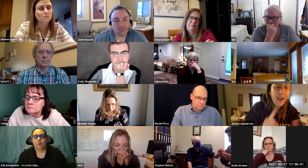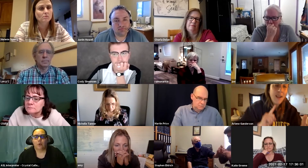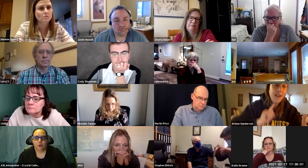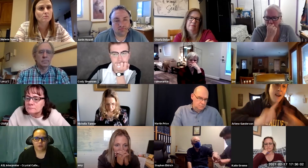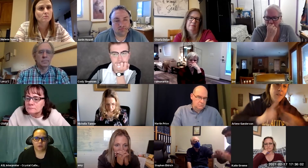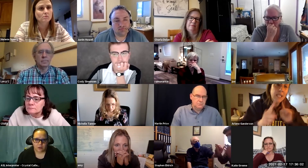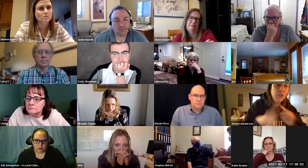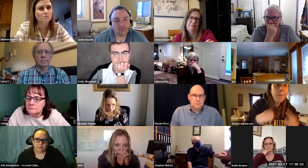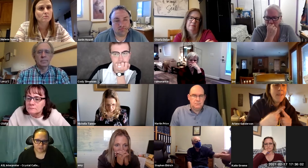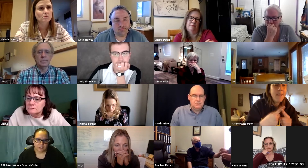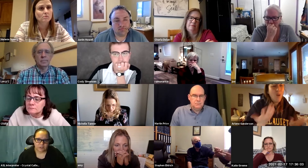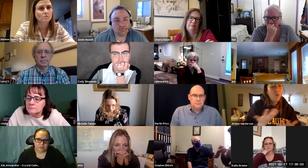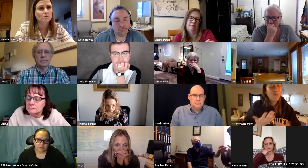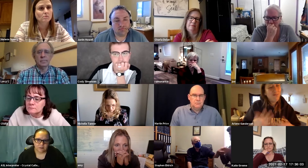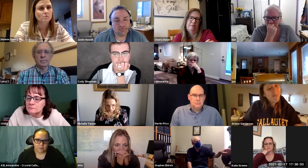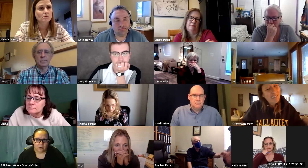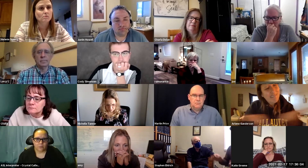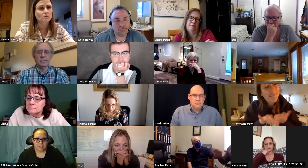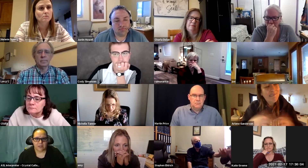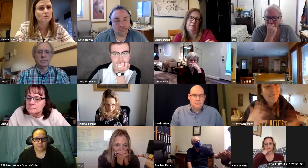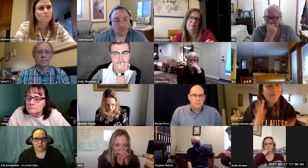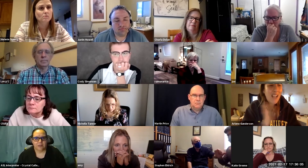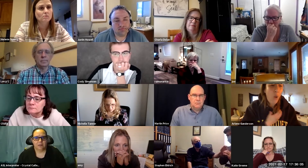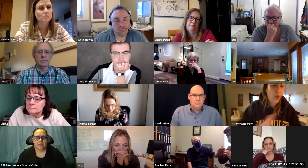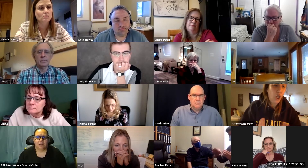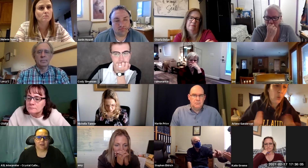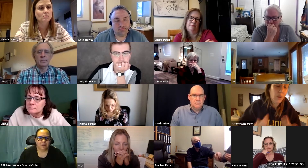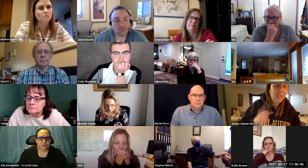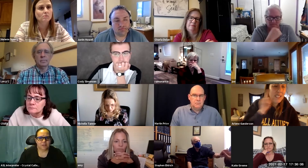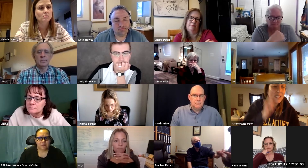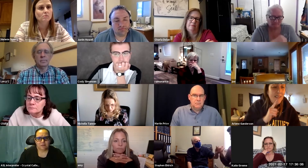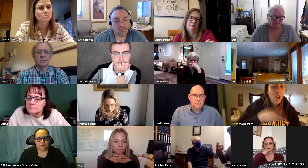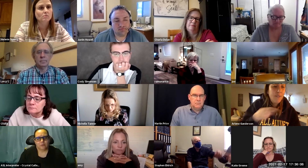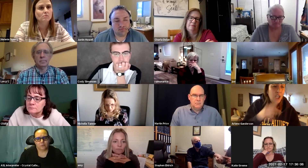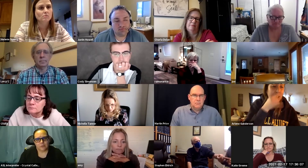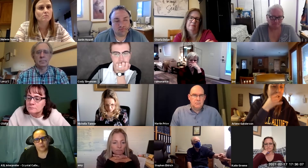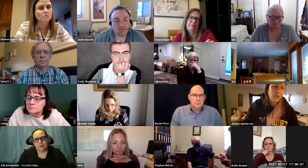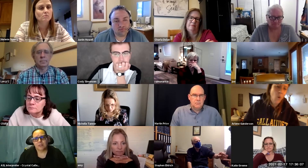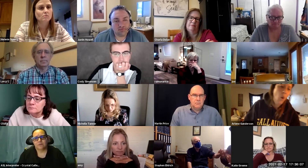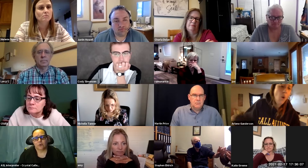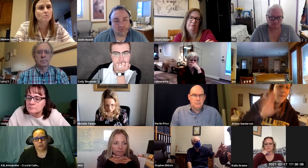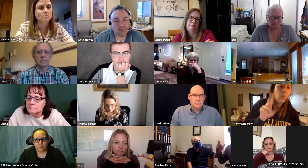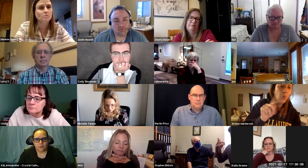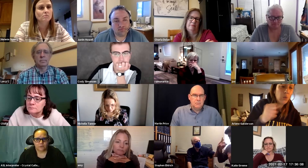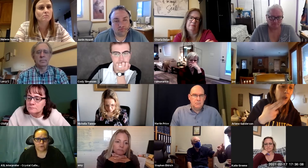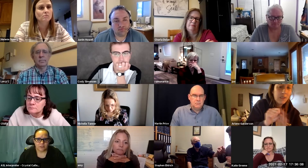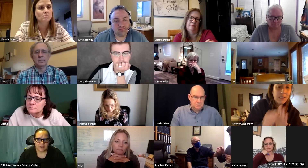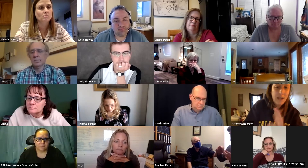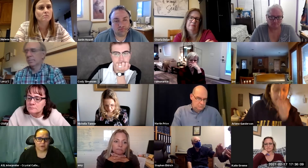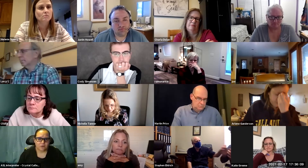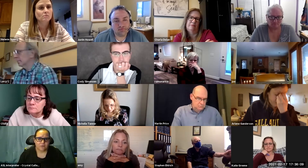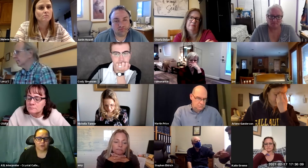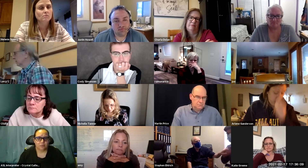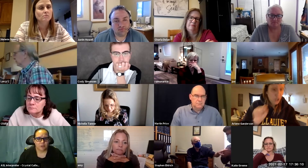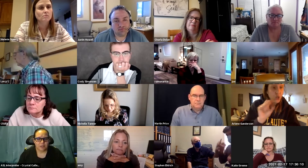some important conversations about what's happening. And just, you know, important things for our youth and for our deaf